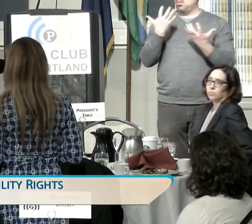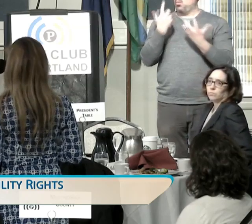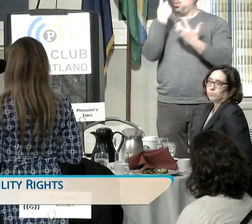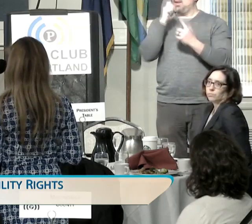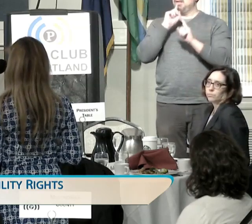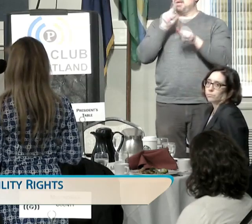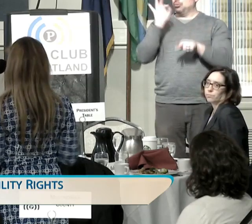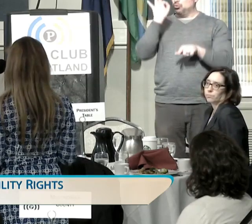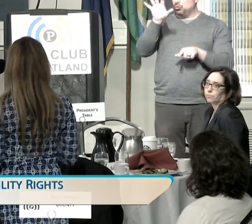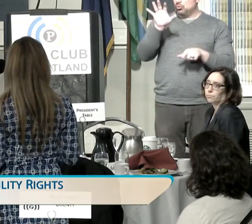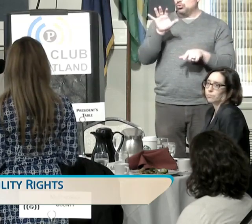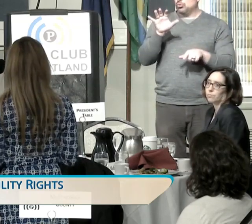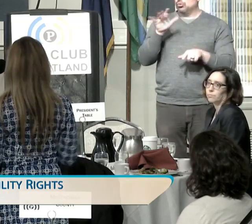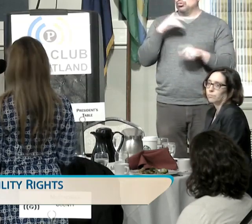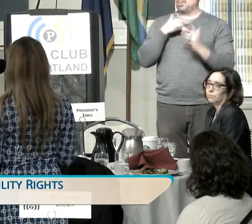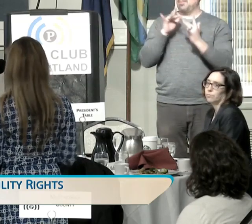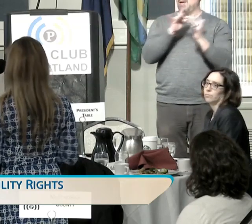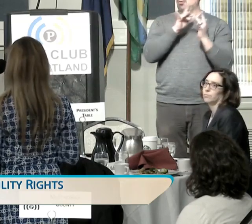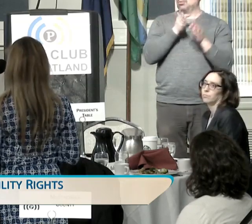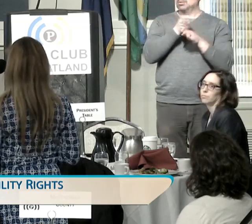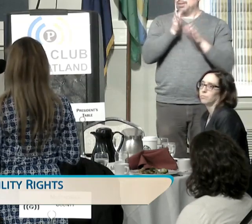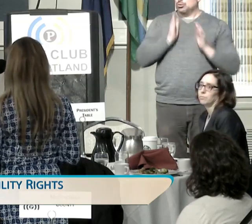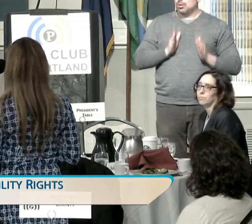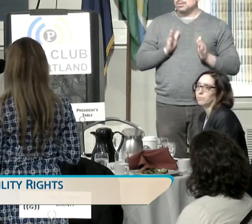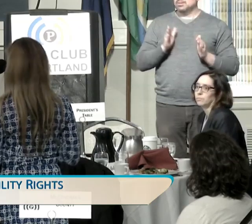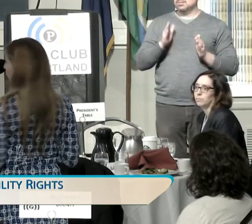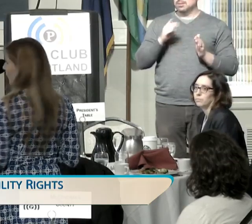that as an outreach specialist,